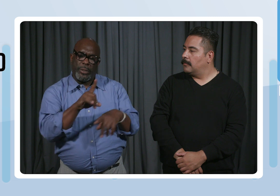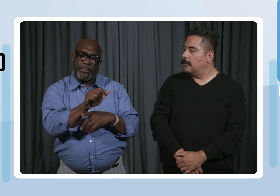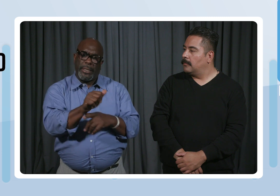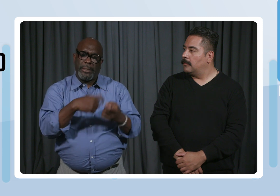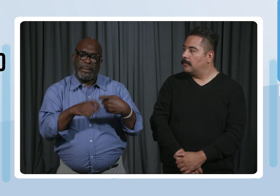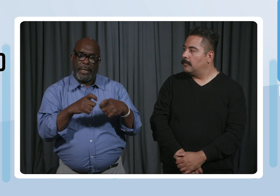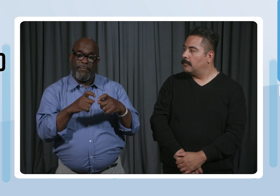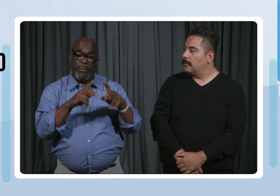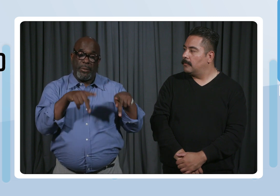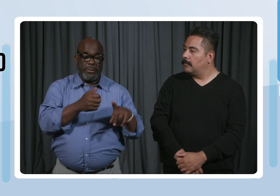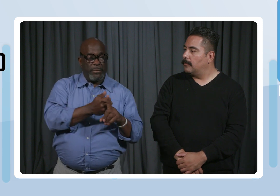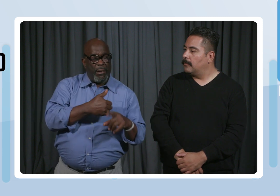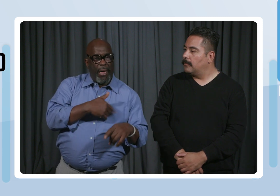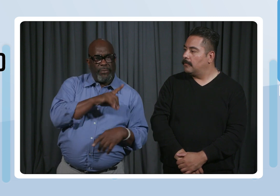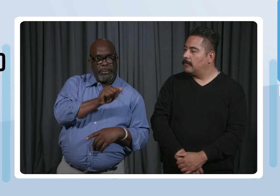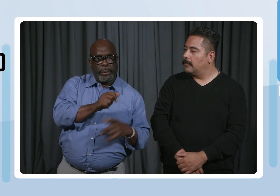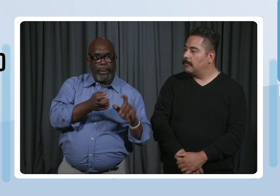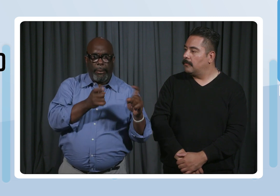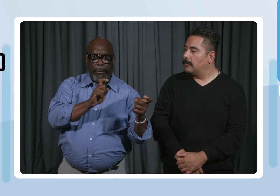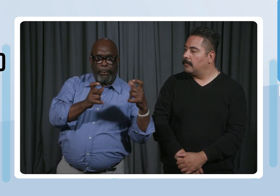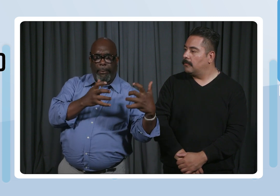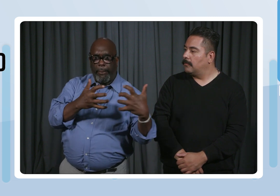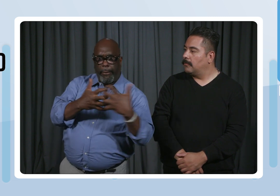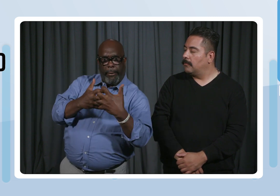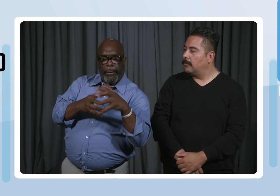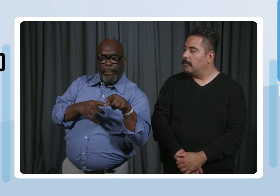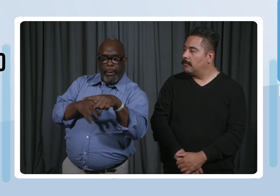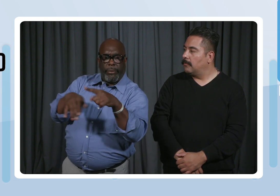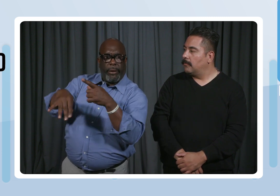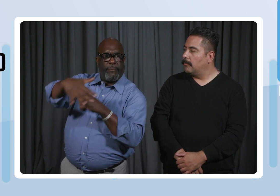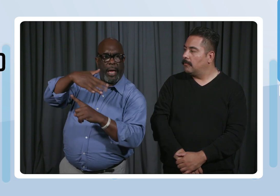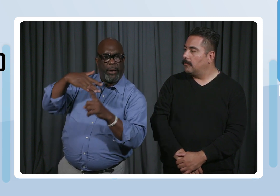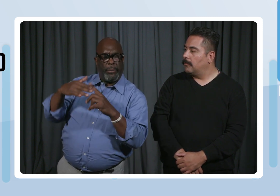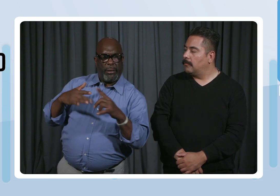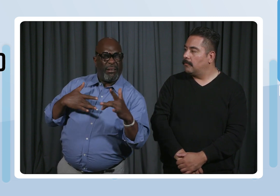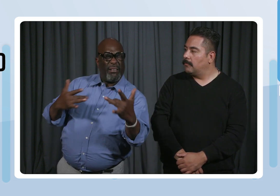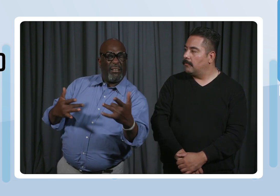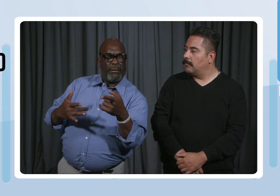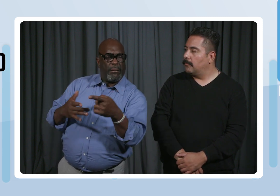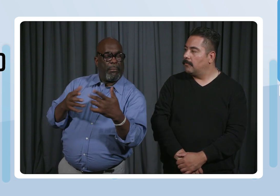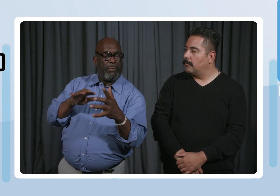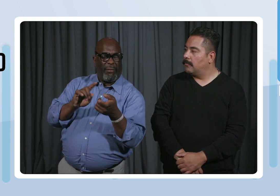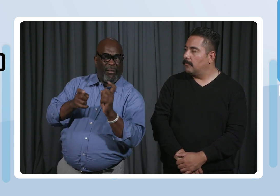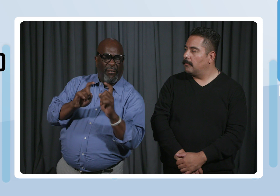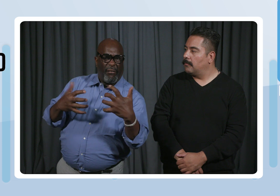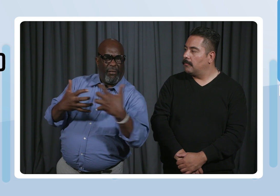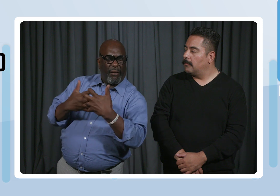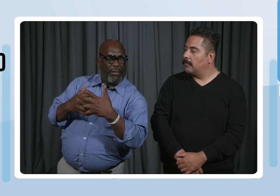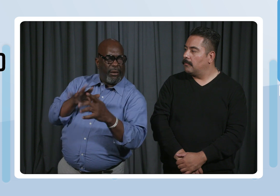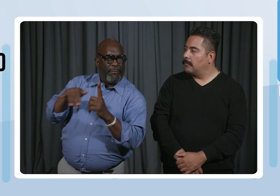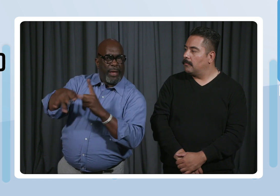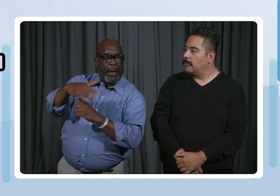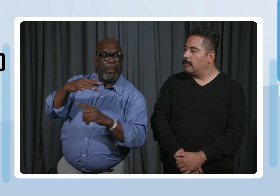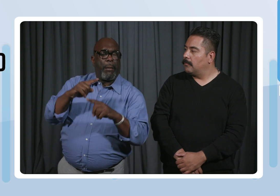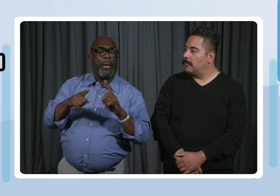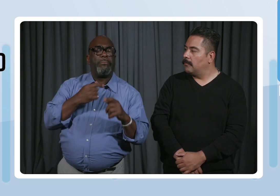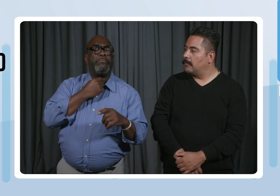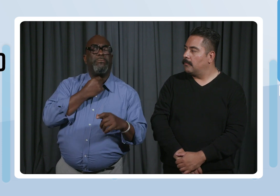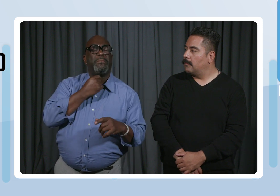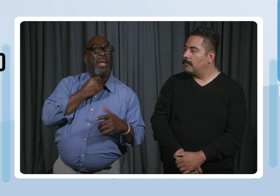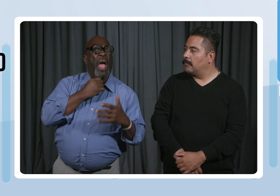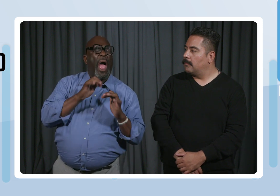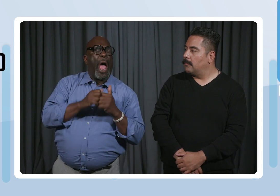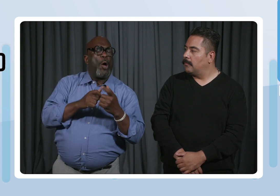happens where people with disabilities need to adapt to the environment in which they're in. Just wanted to get some insight on how